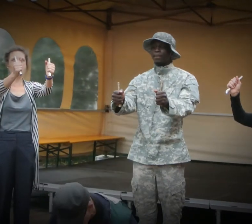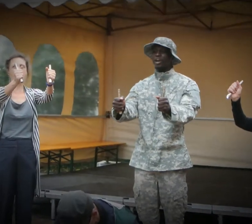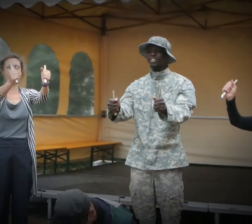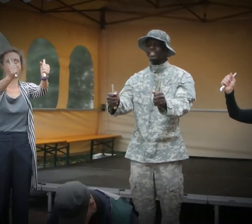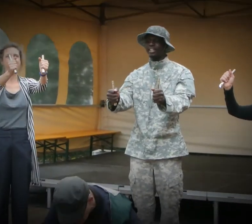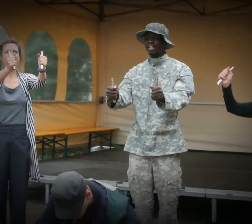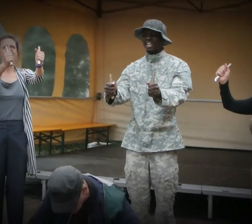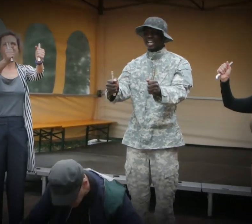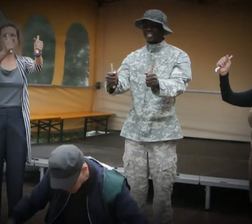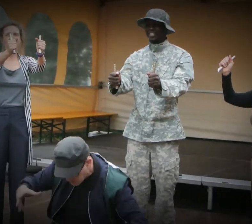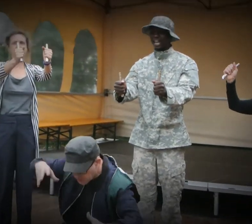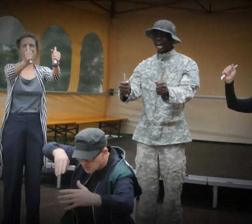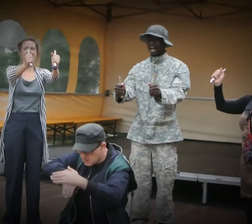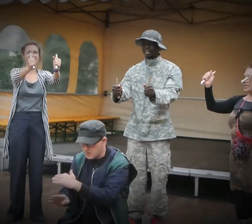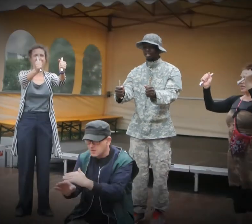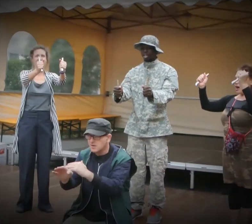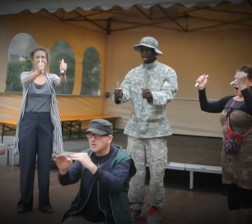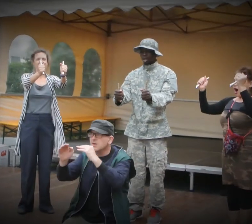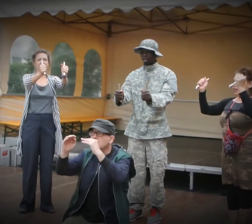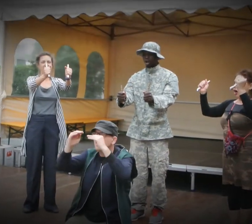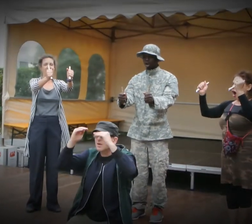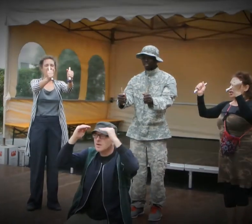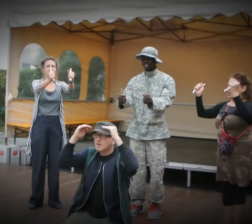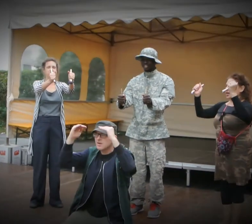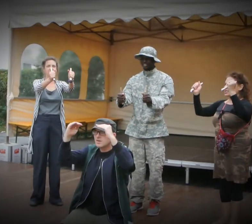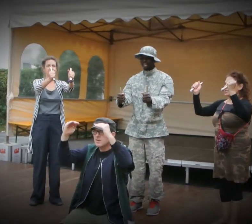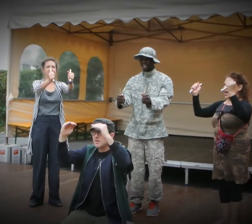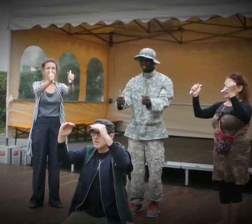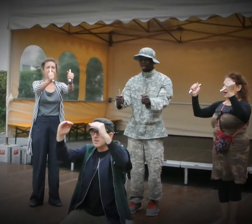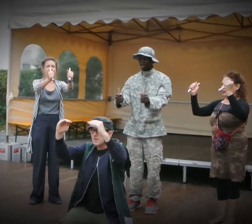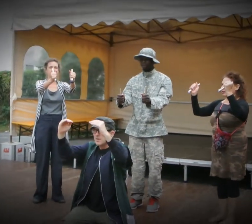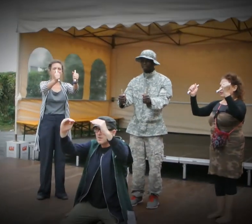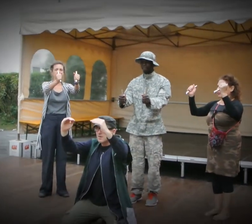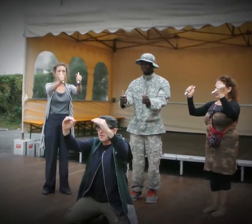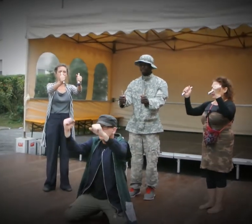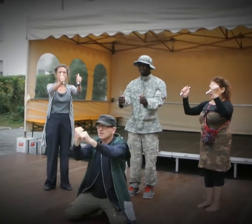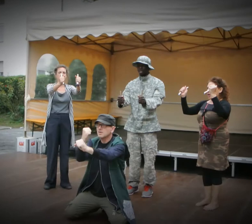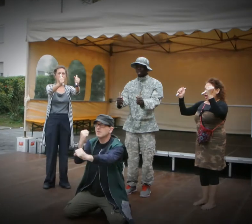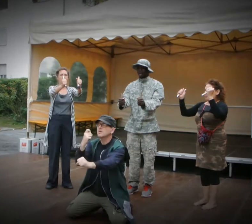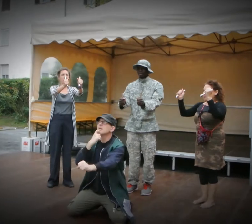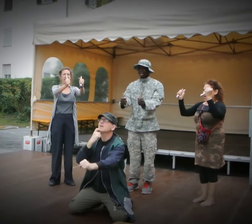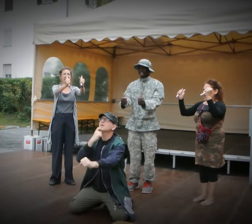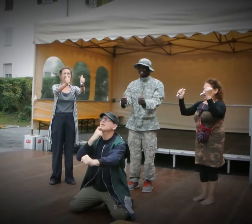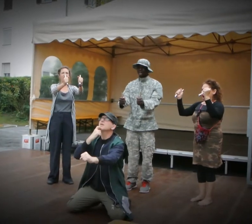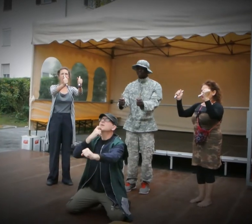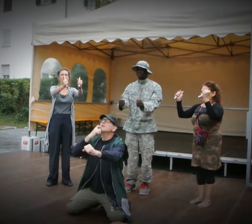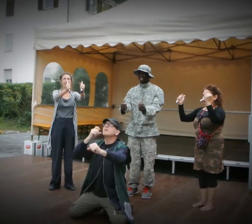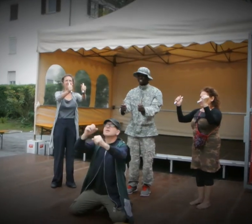Put inside a large container made of metal,